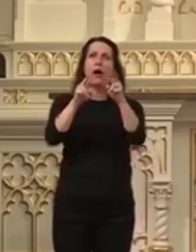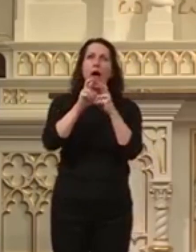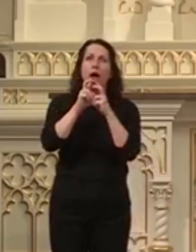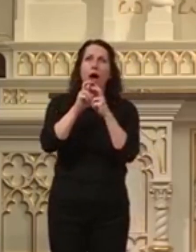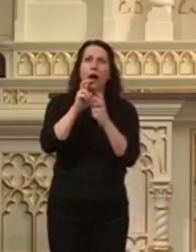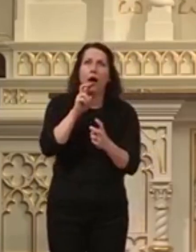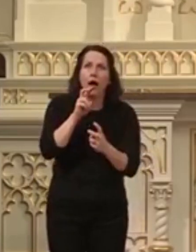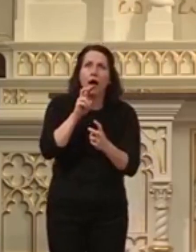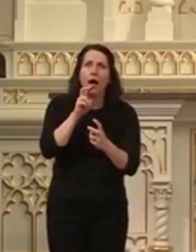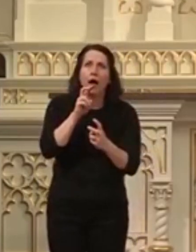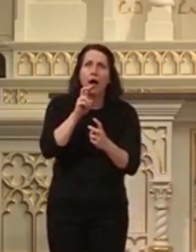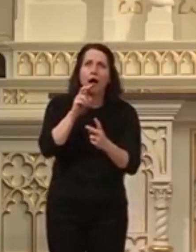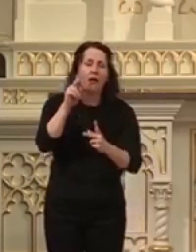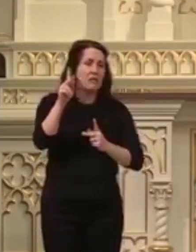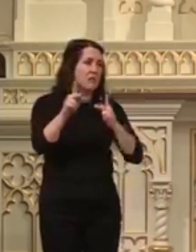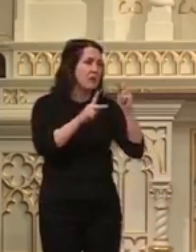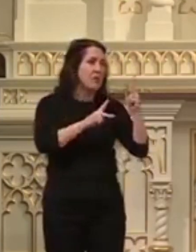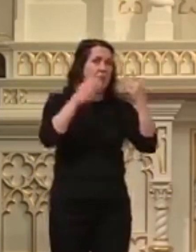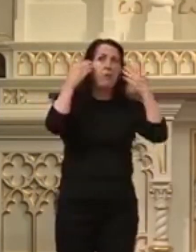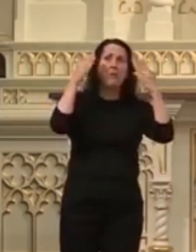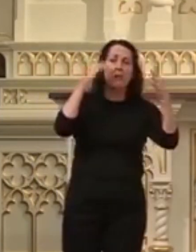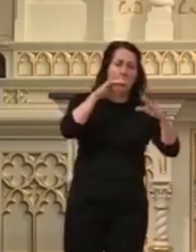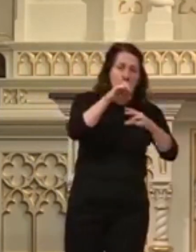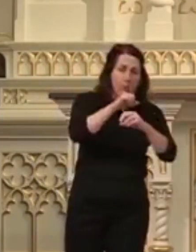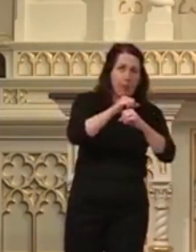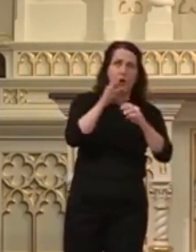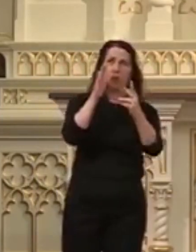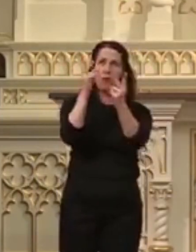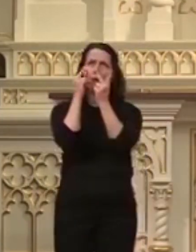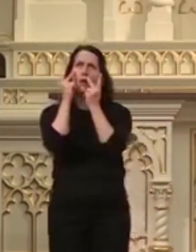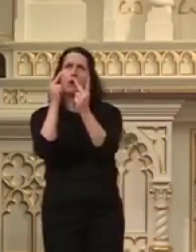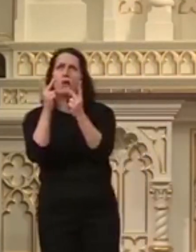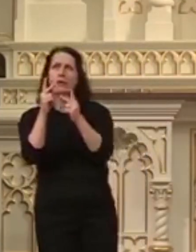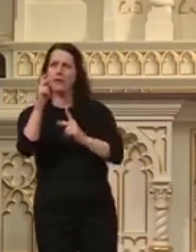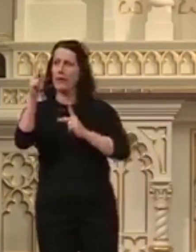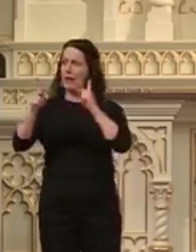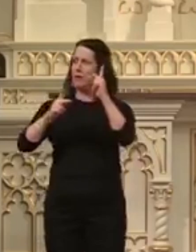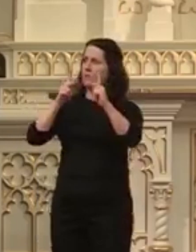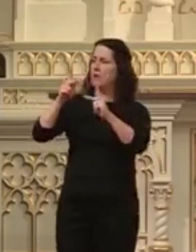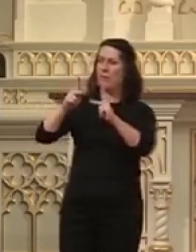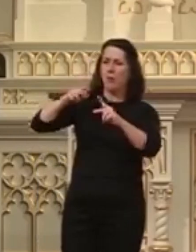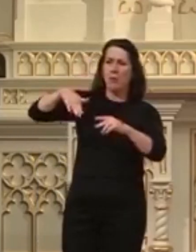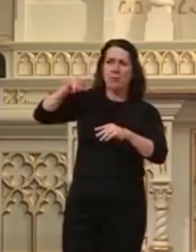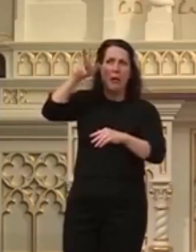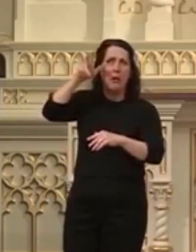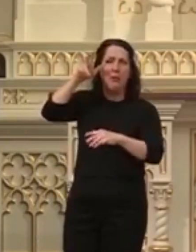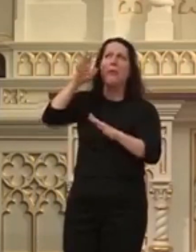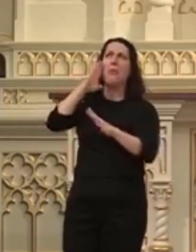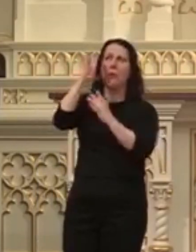been told shall see. Those who have not heard shall ponder it.